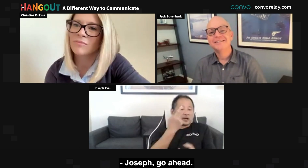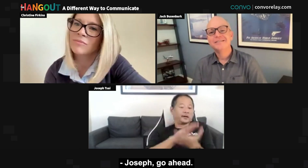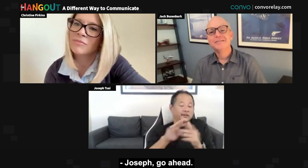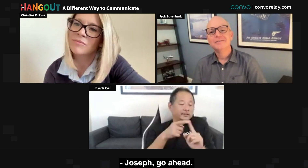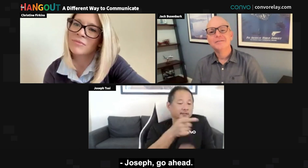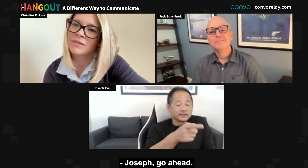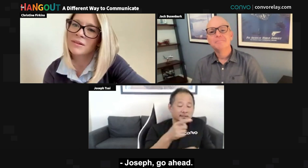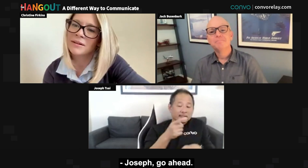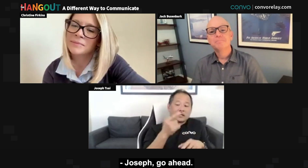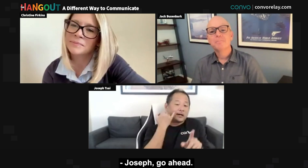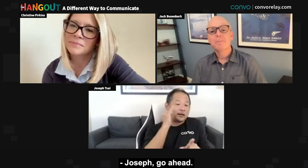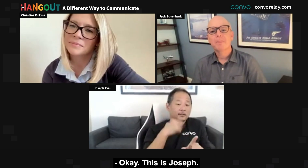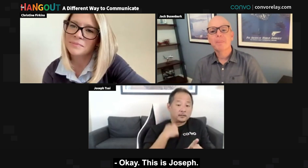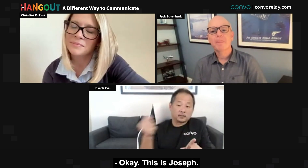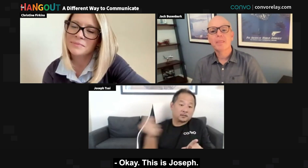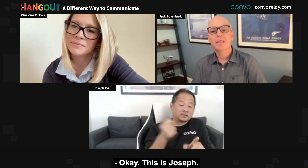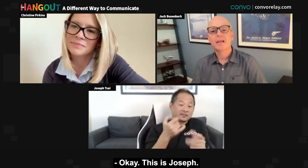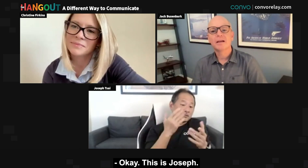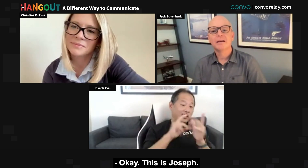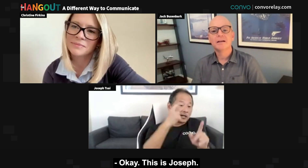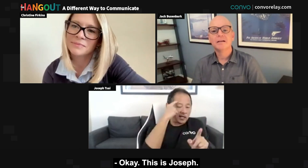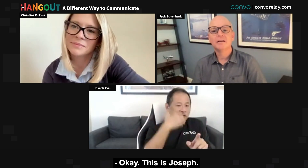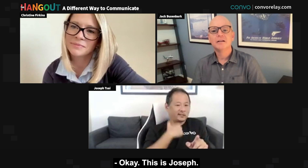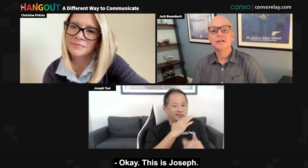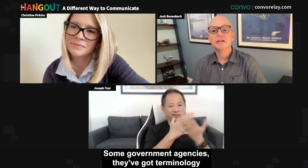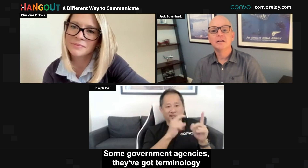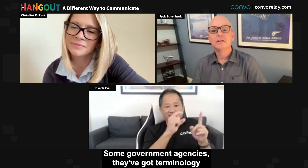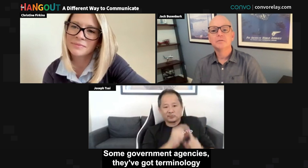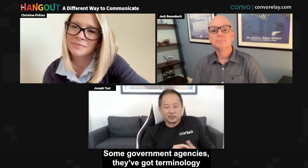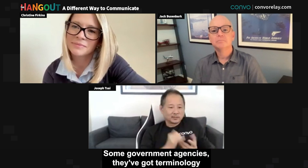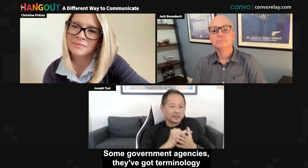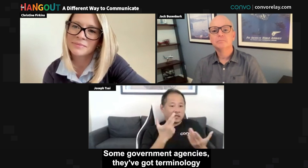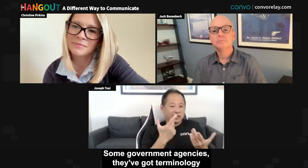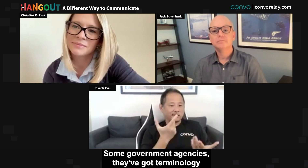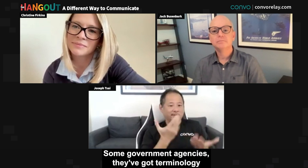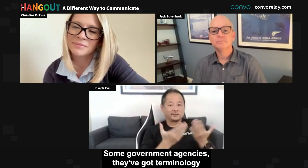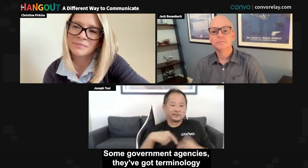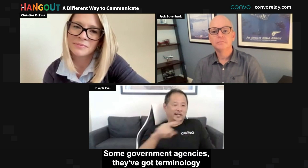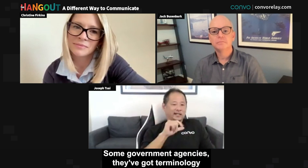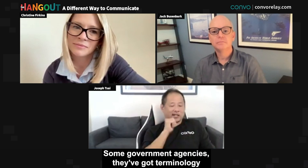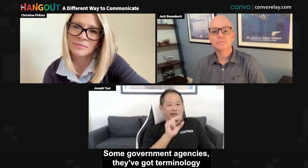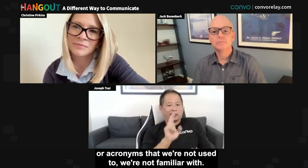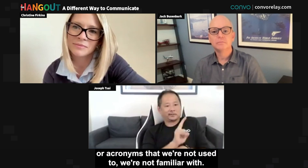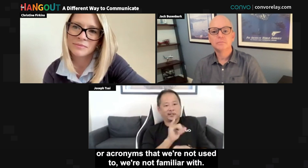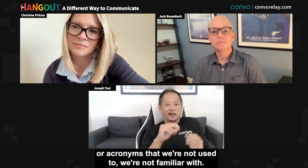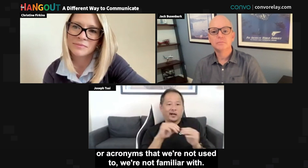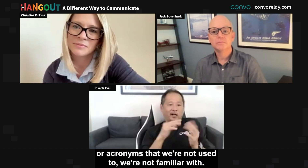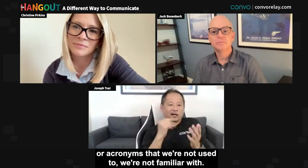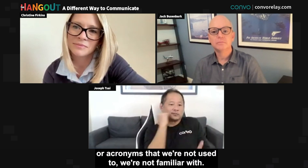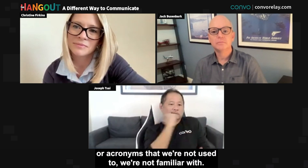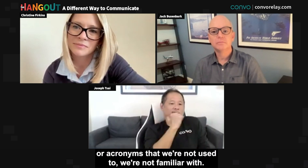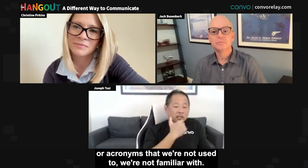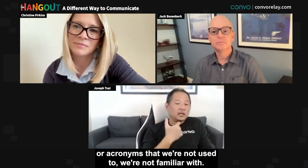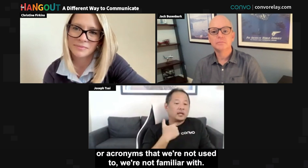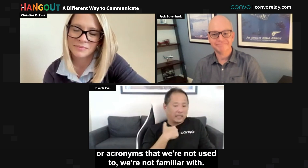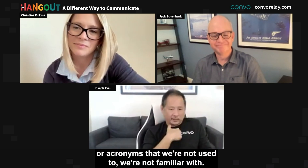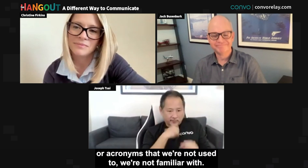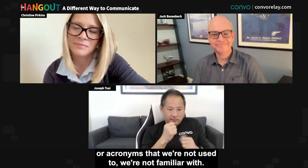Joseph, go ahead. Okay, this is Joseph. So some government agencies, they got terminology or acronyms that we're not used to, we're not familiar